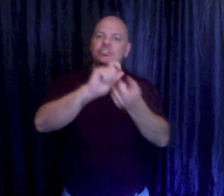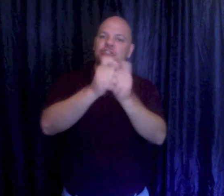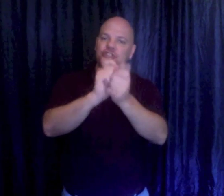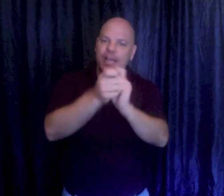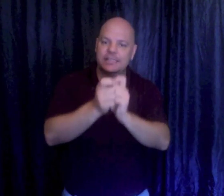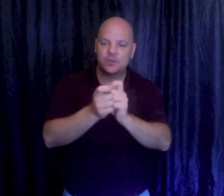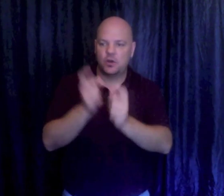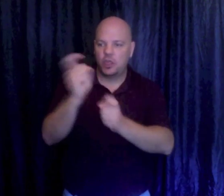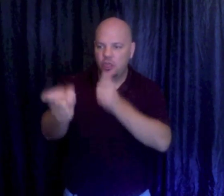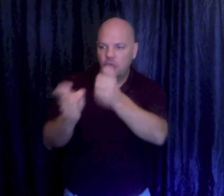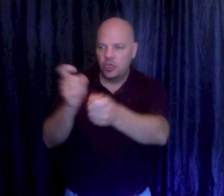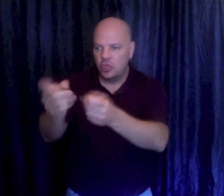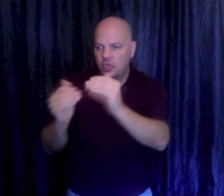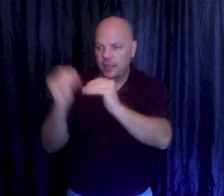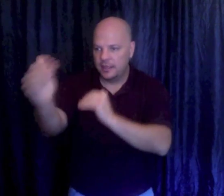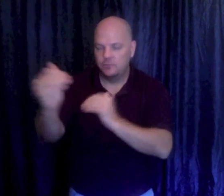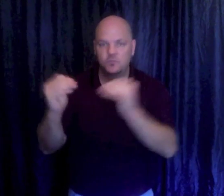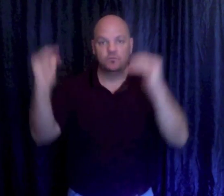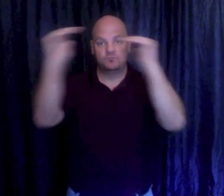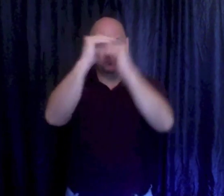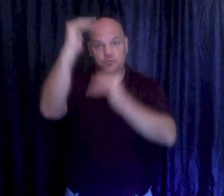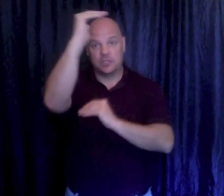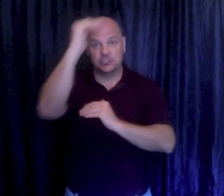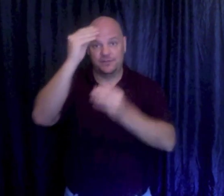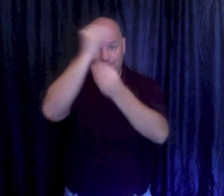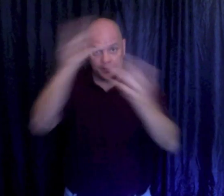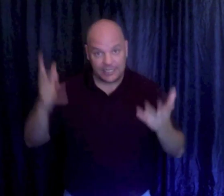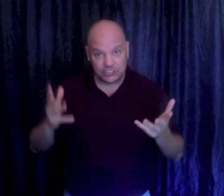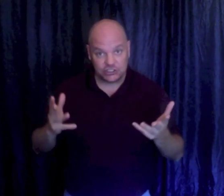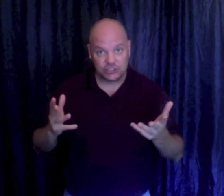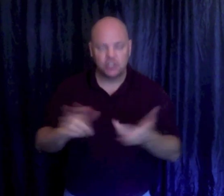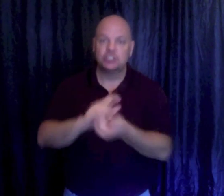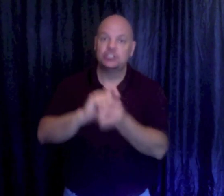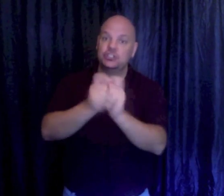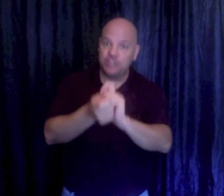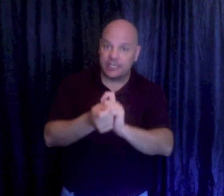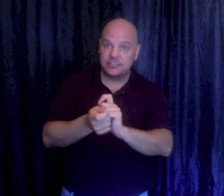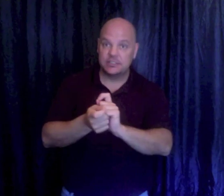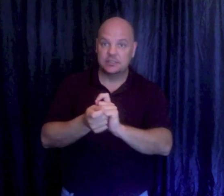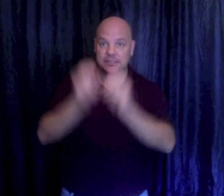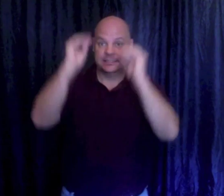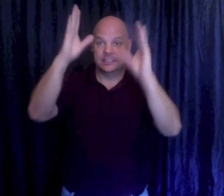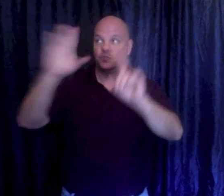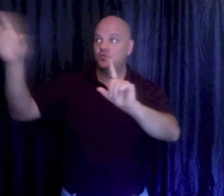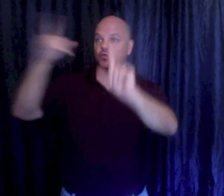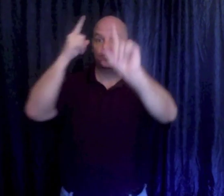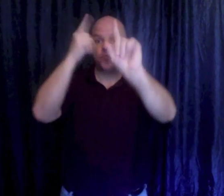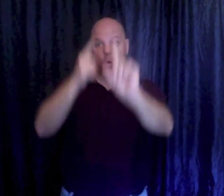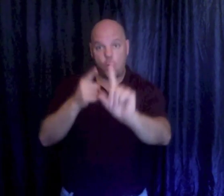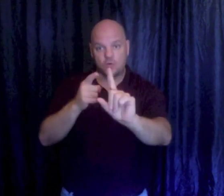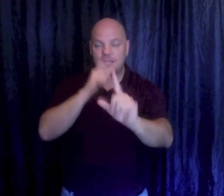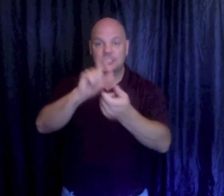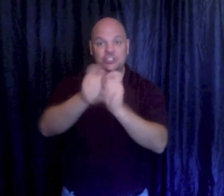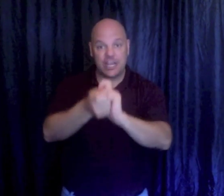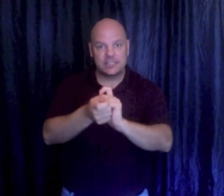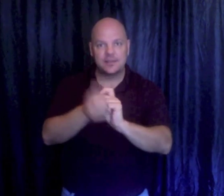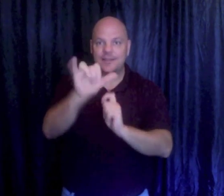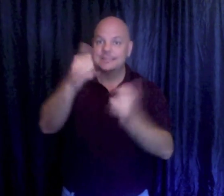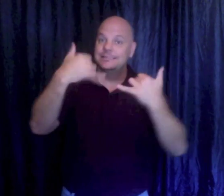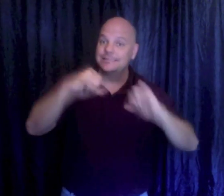as you're not changing the nature of the game and not changing the nature of what the teacher's goals are, it's still interpreting. It's kind of like